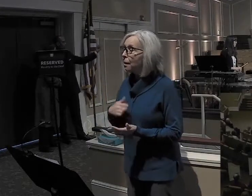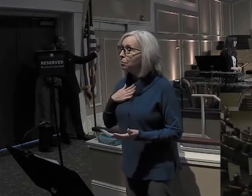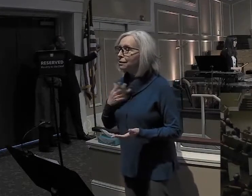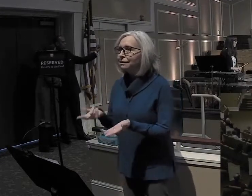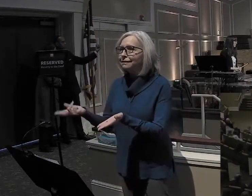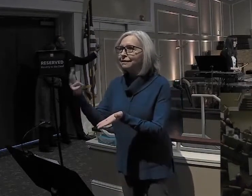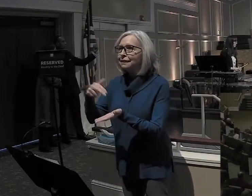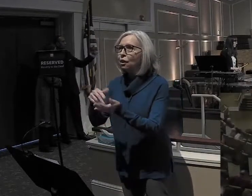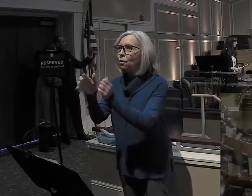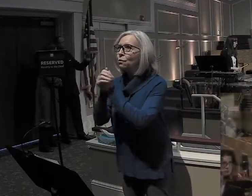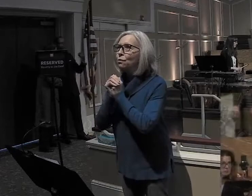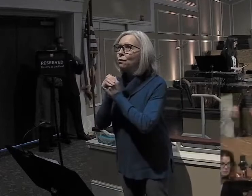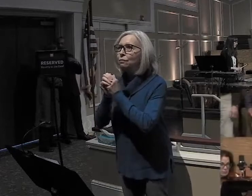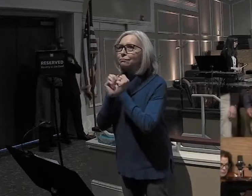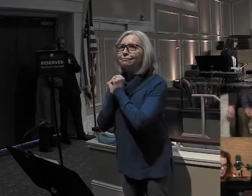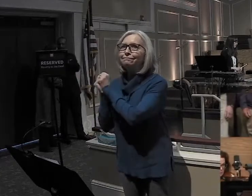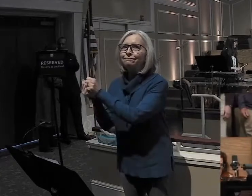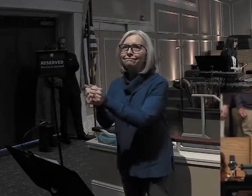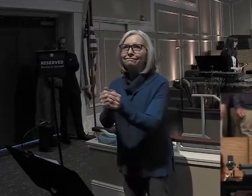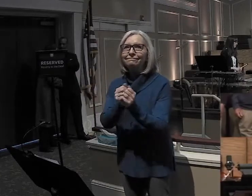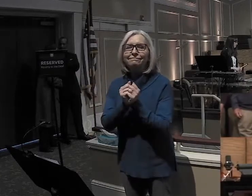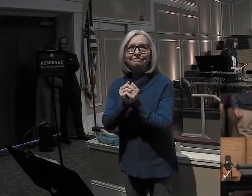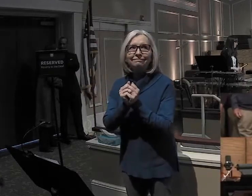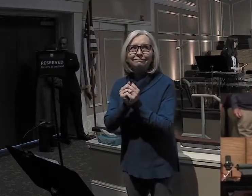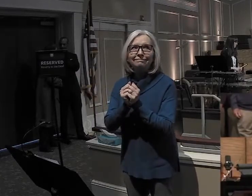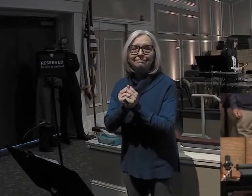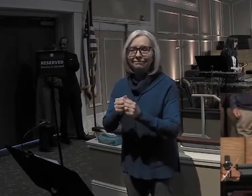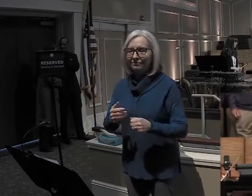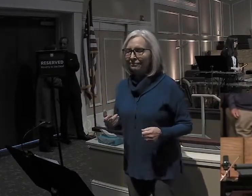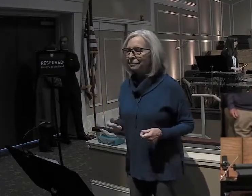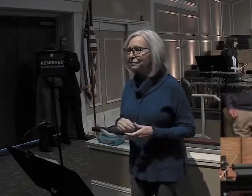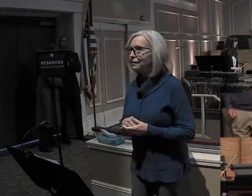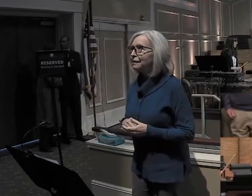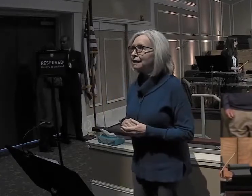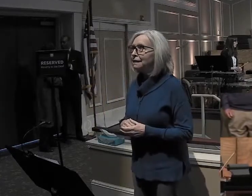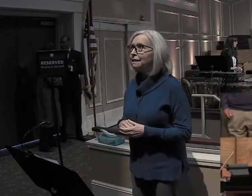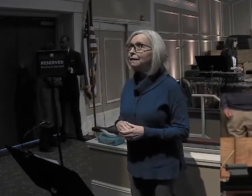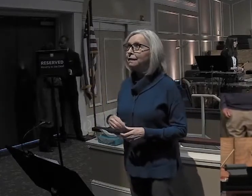you stand as we worship? Lead us, Terry.